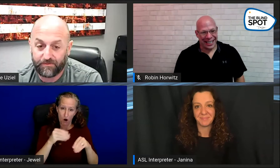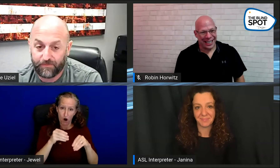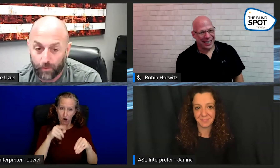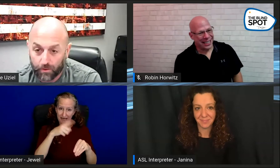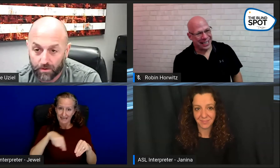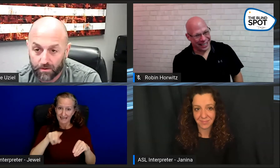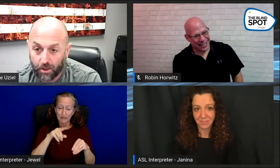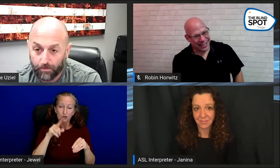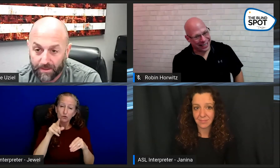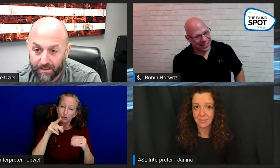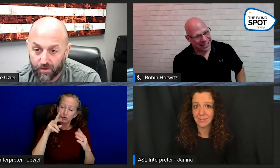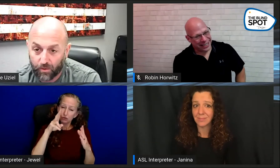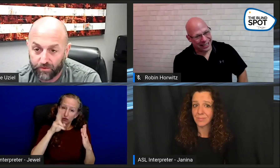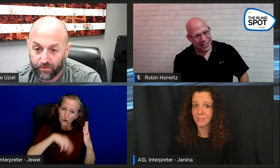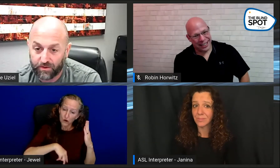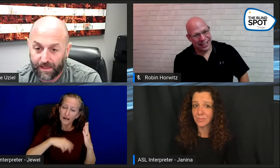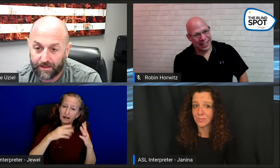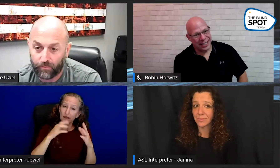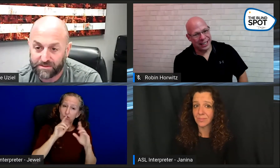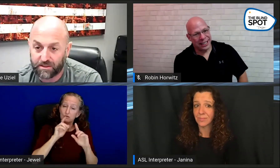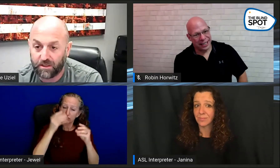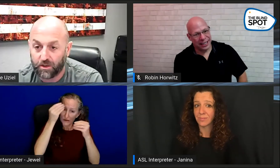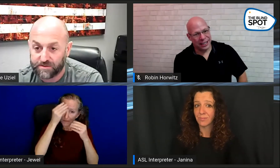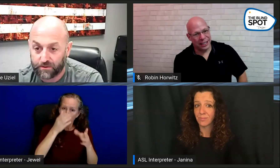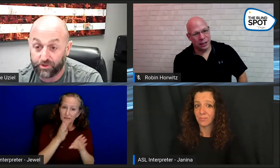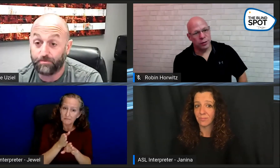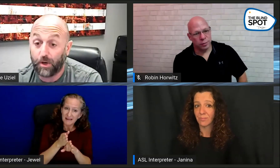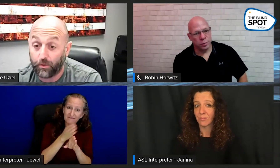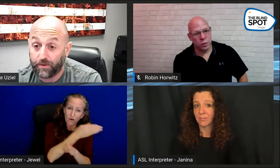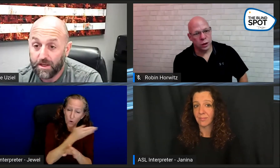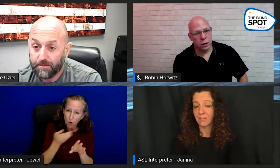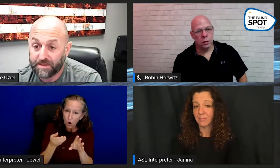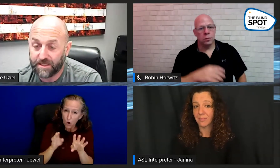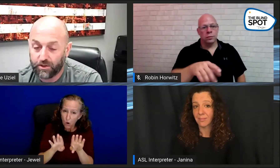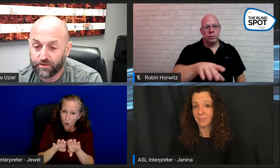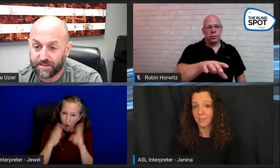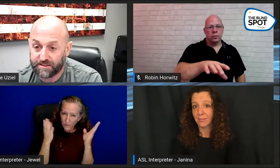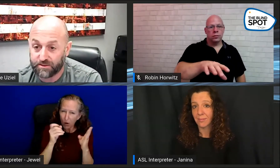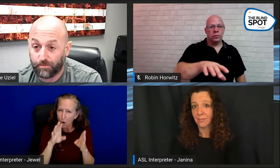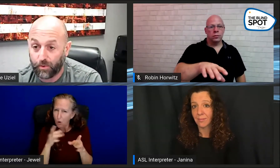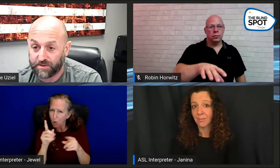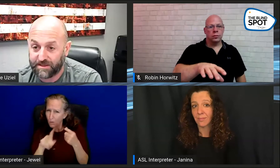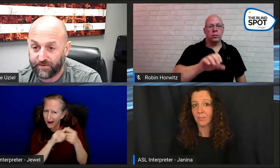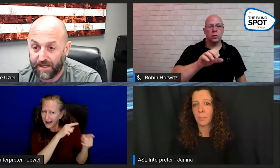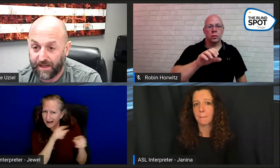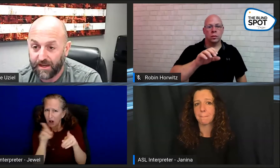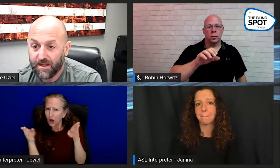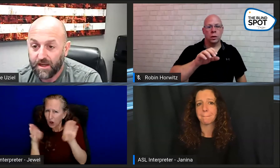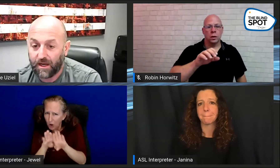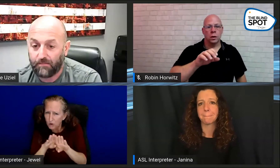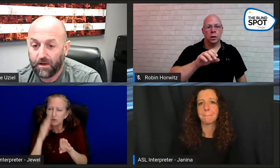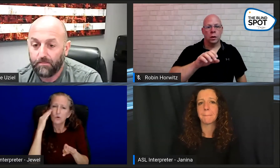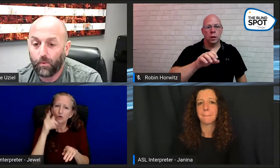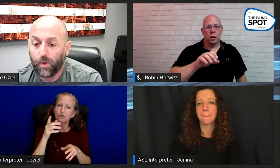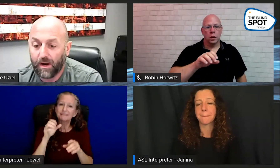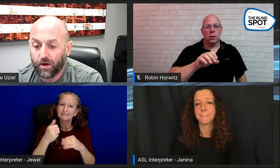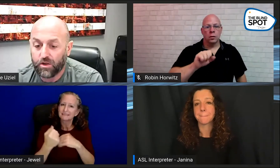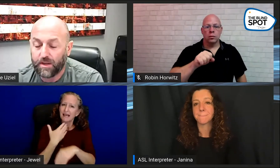reports before opening, or do you look at what's closing, or do you both? Because I know you send us the reports every day. But where are